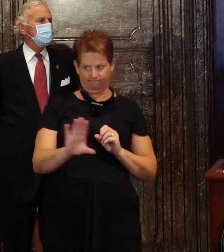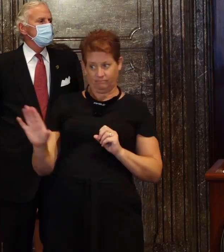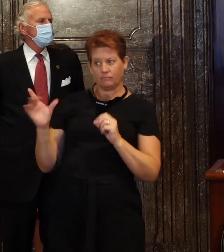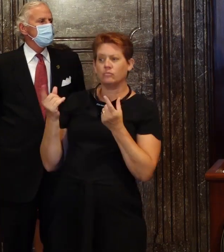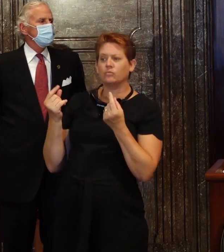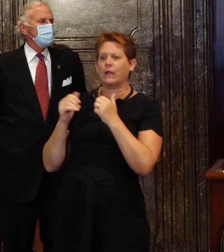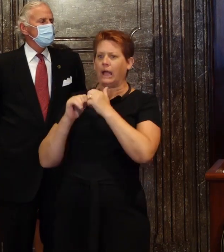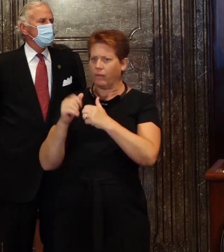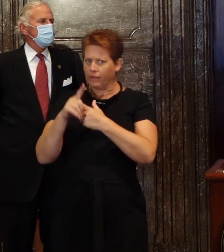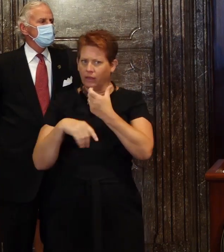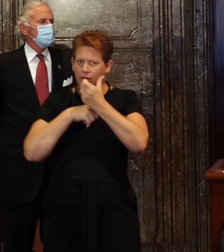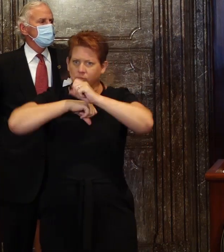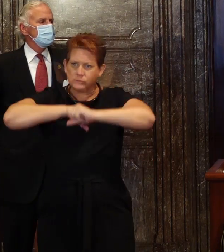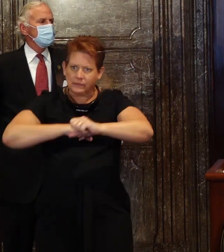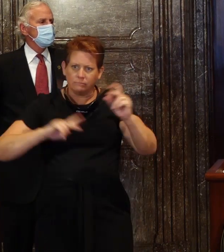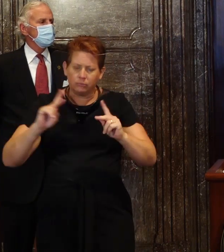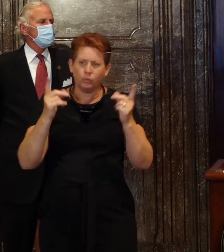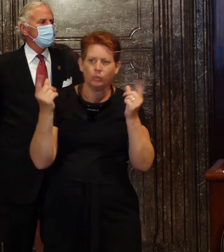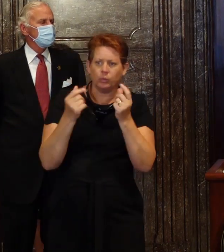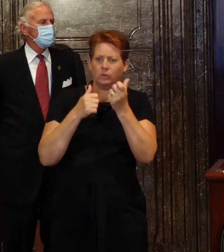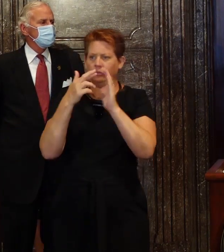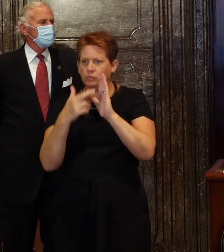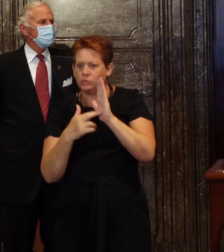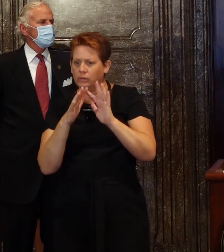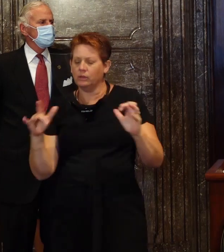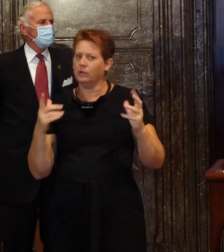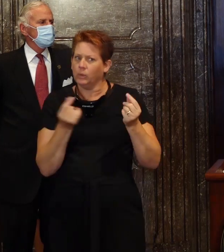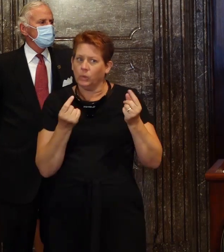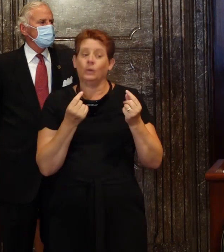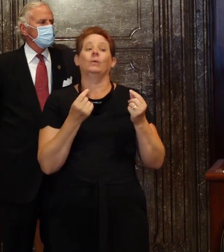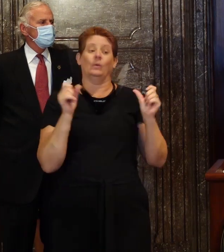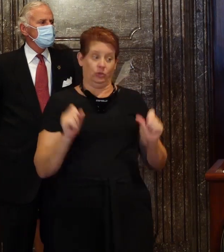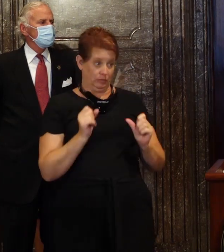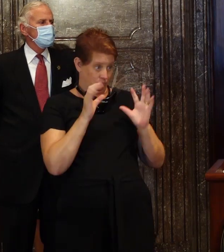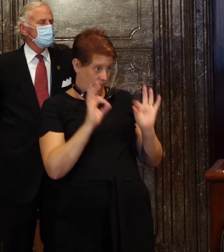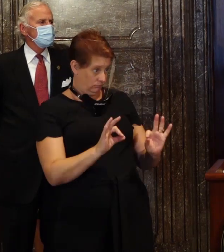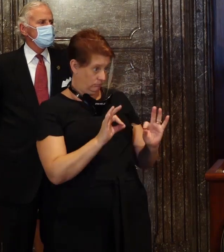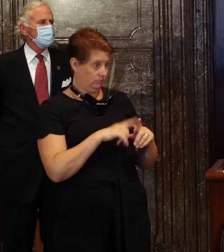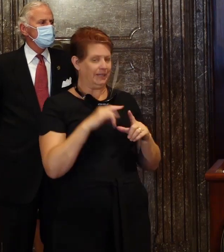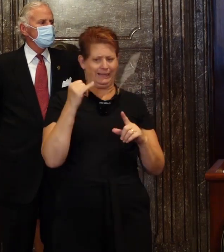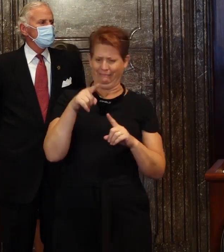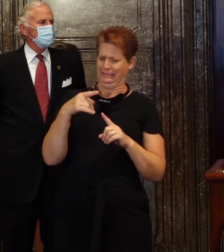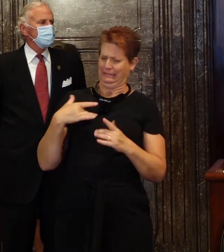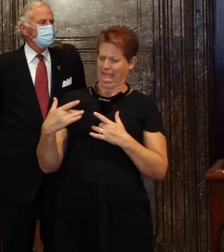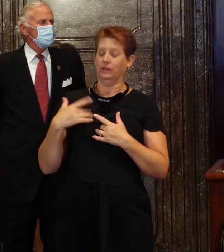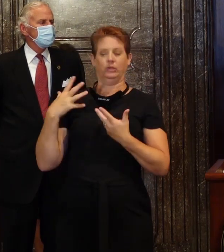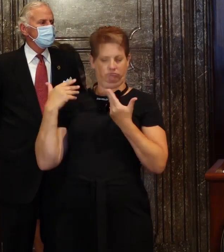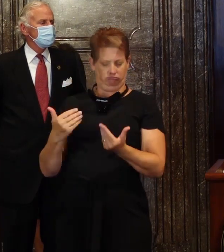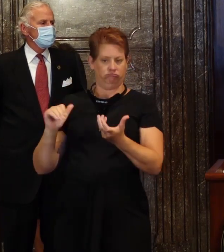in place at each facility, and we were able to perform follow-up surveys at facilities if we had any